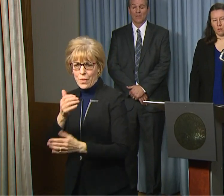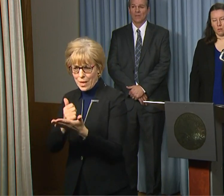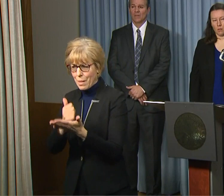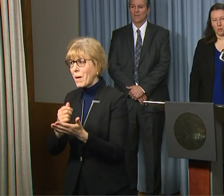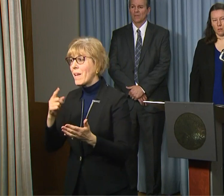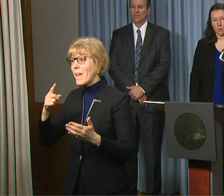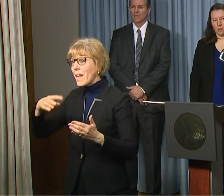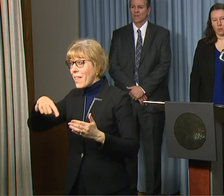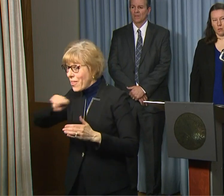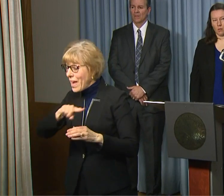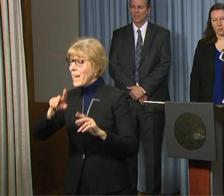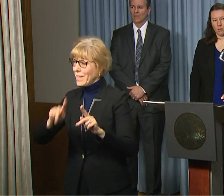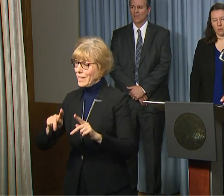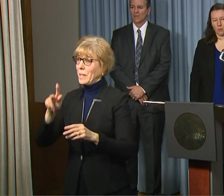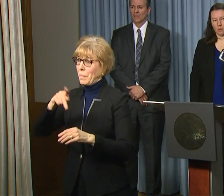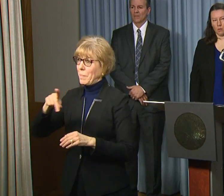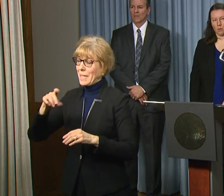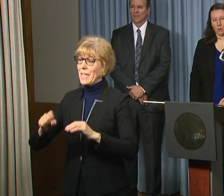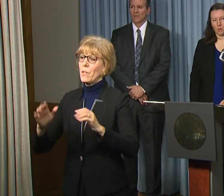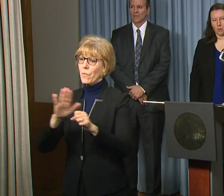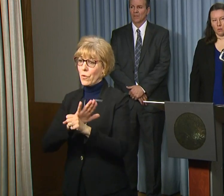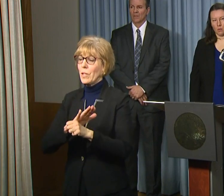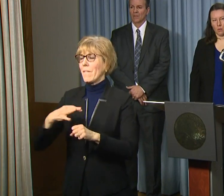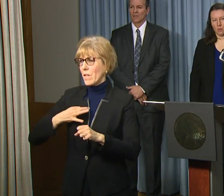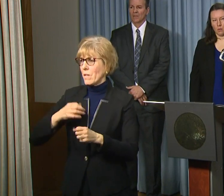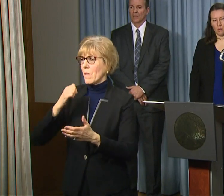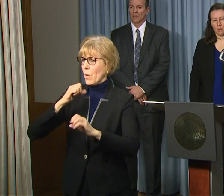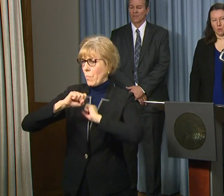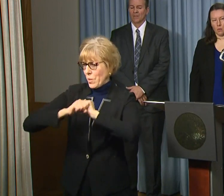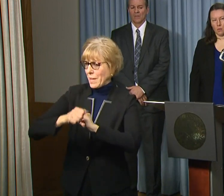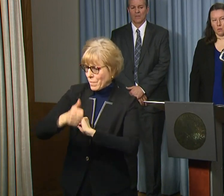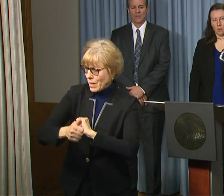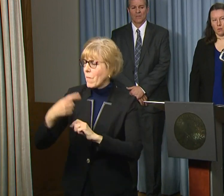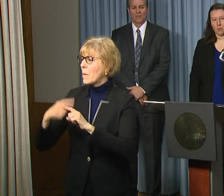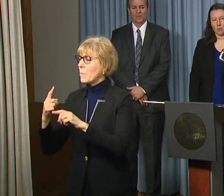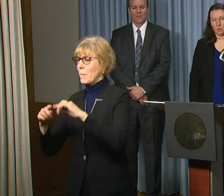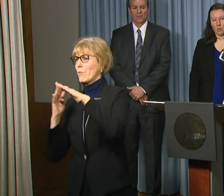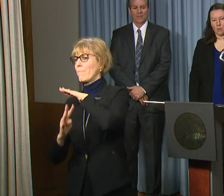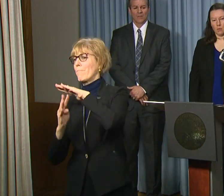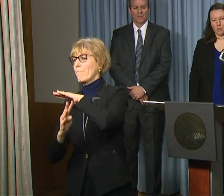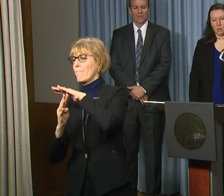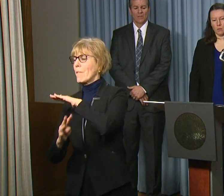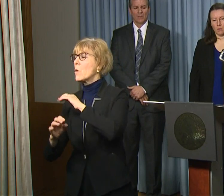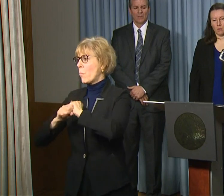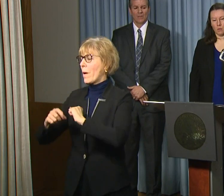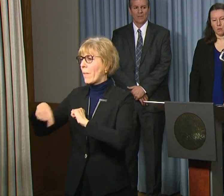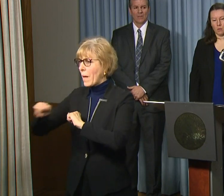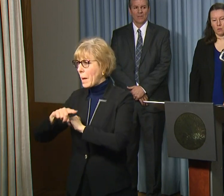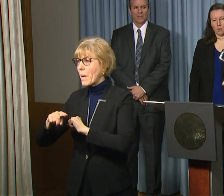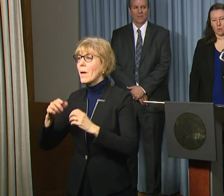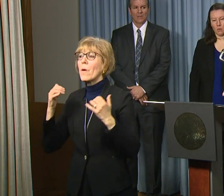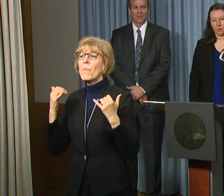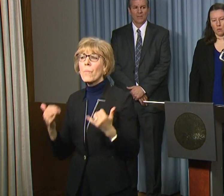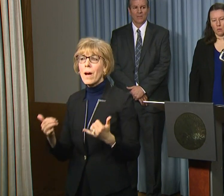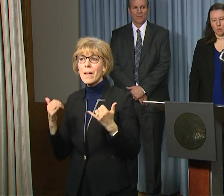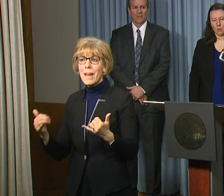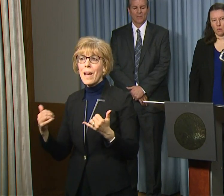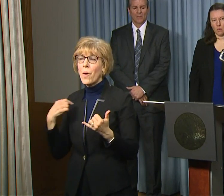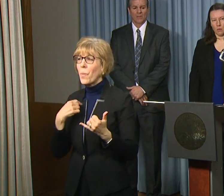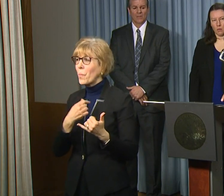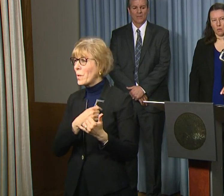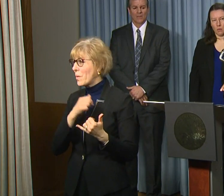be able to fully volunteer to protect themselves as well as to protect those who are coming through the doors. And right now we have a critical